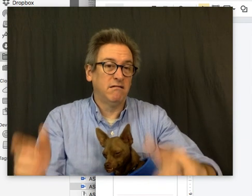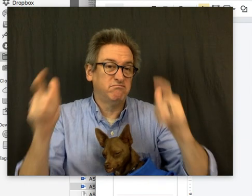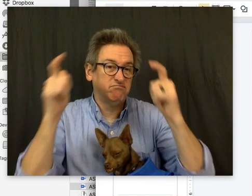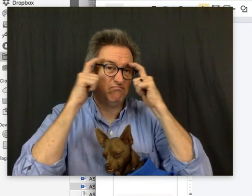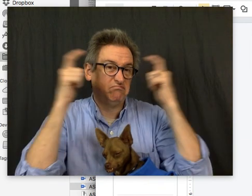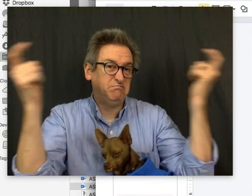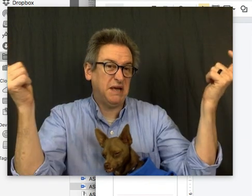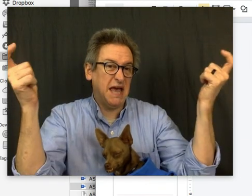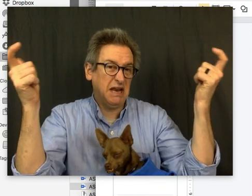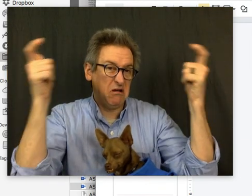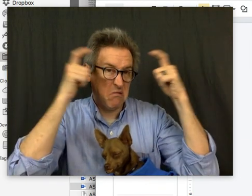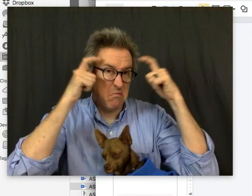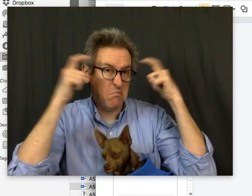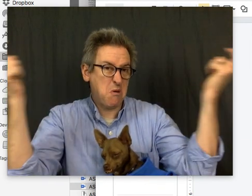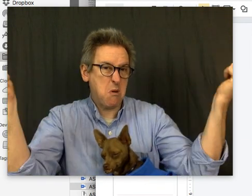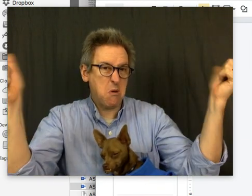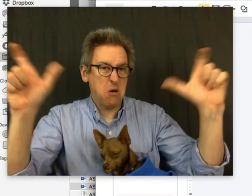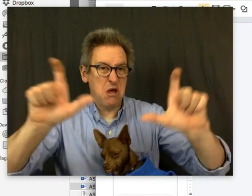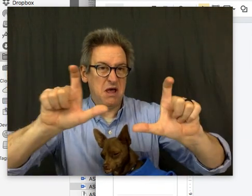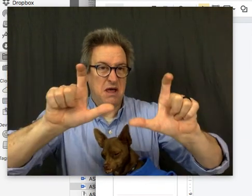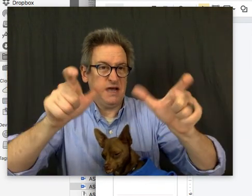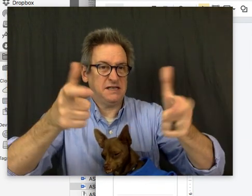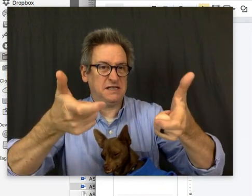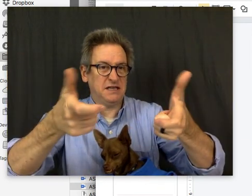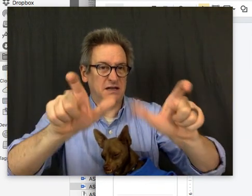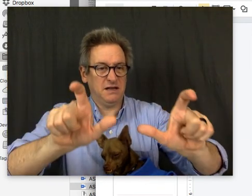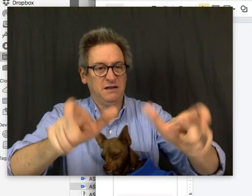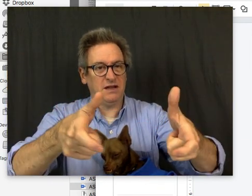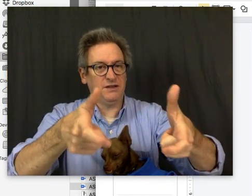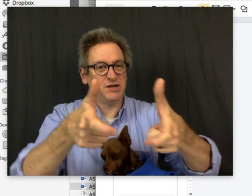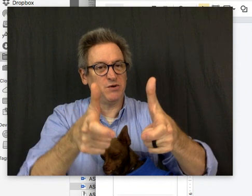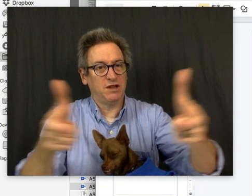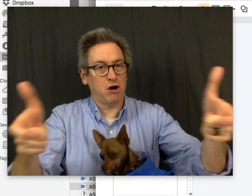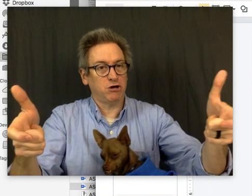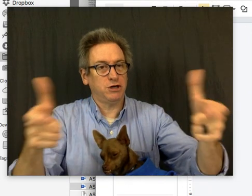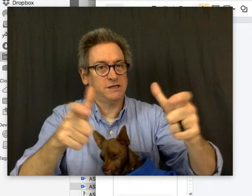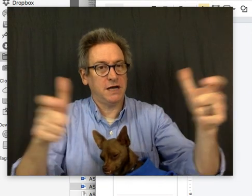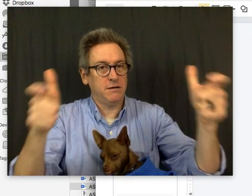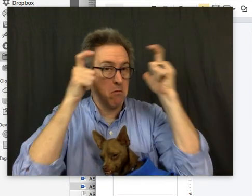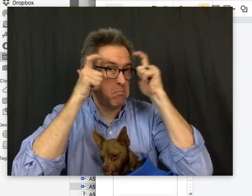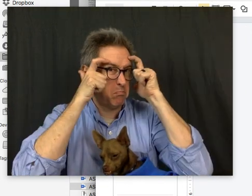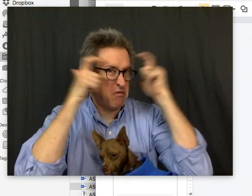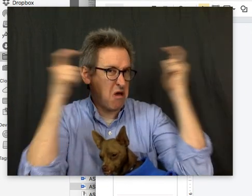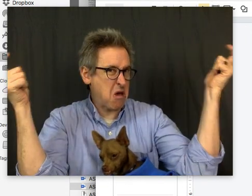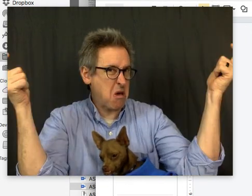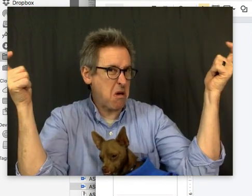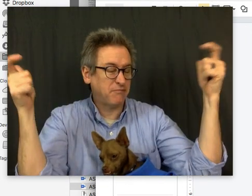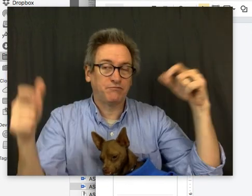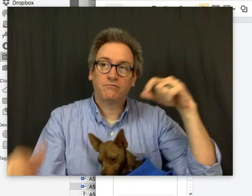And big-headed. It's the sort of large sign.